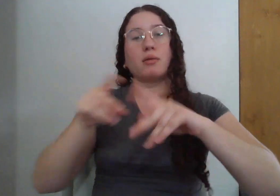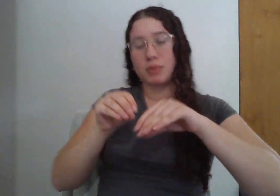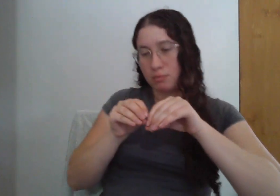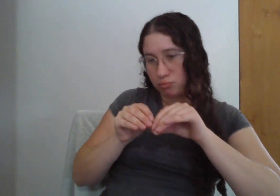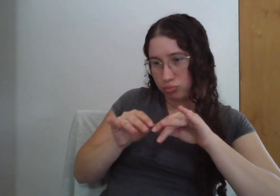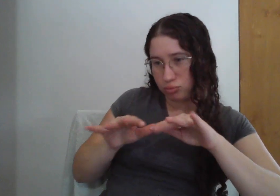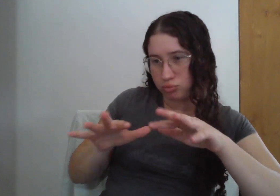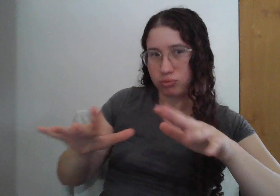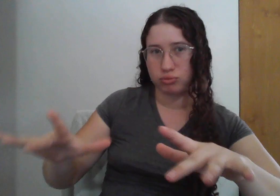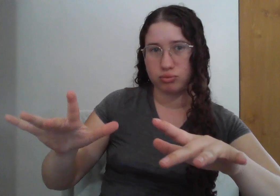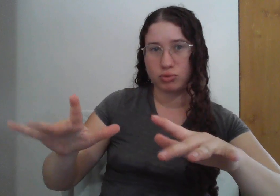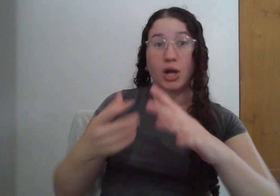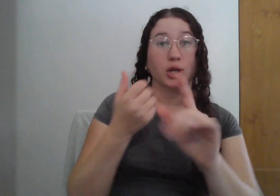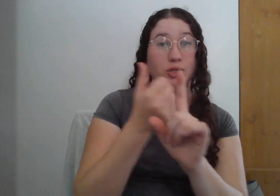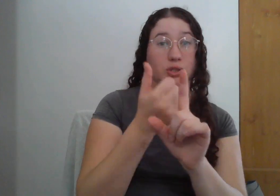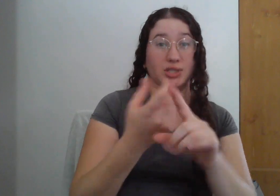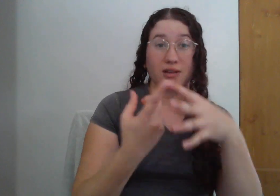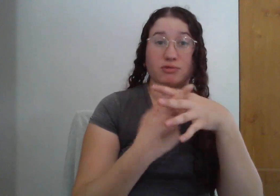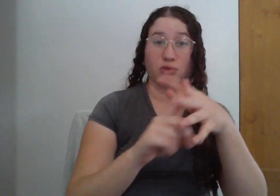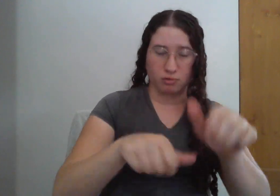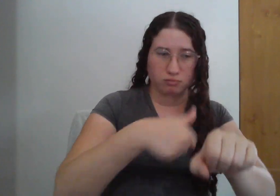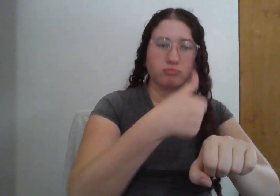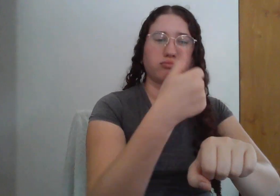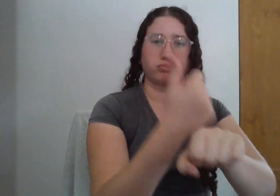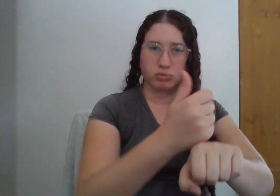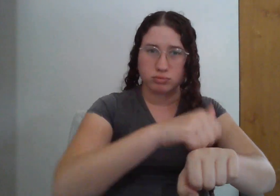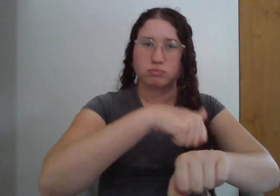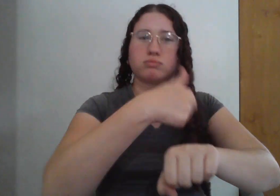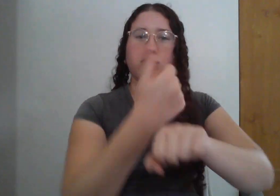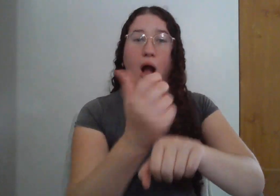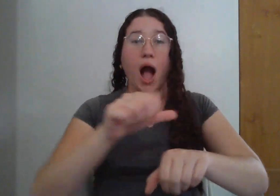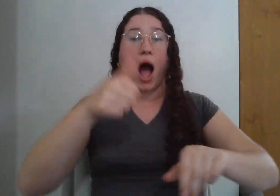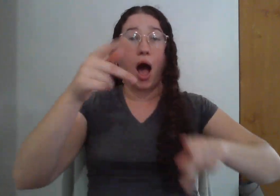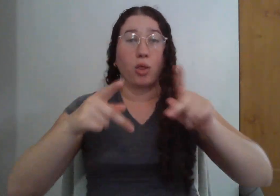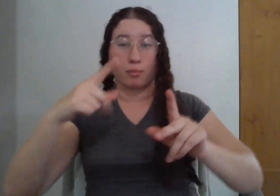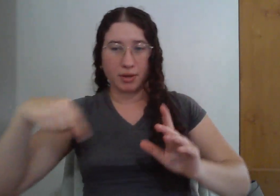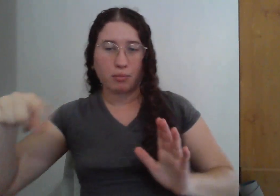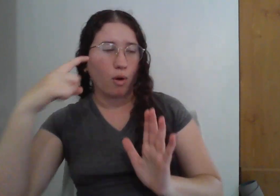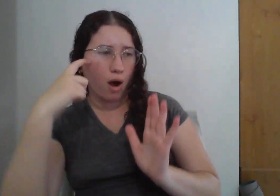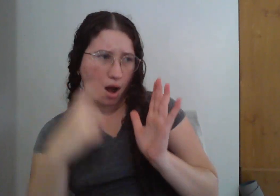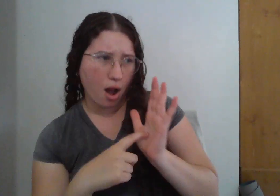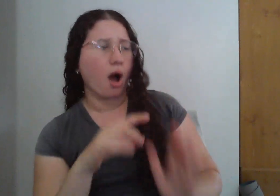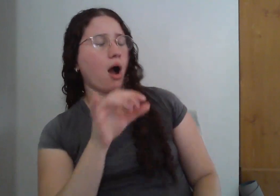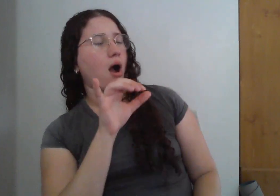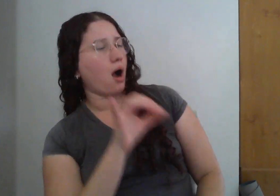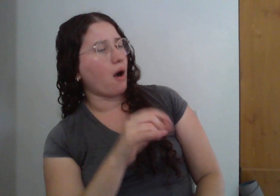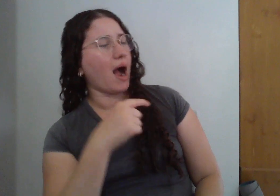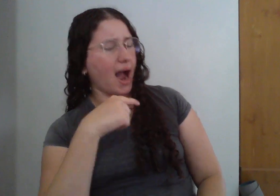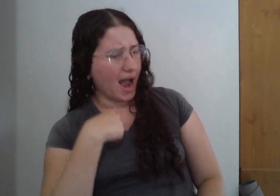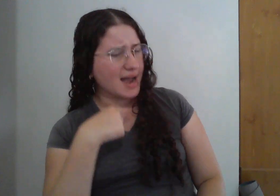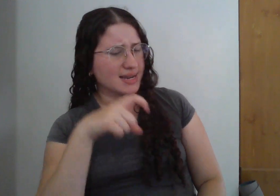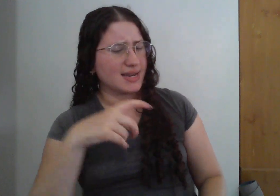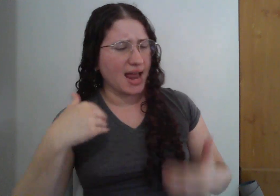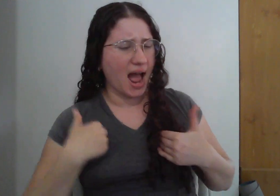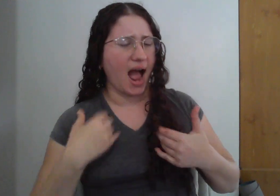to consistently implement them, others will too. You might be the inspiration that helps them set